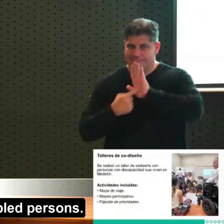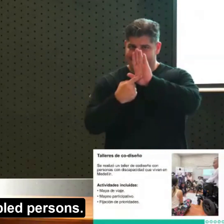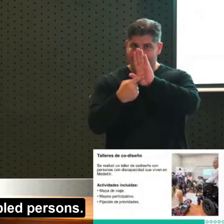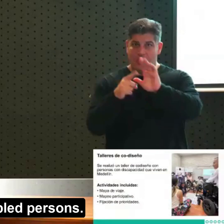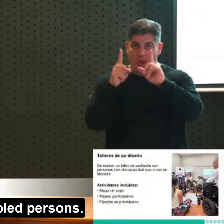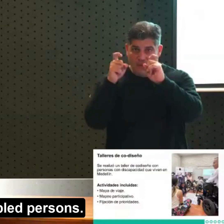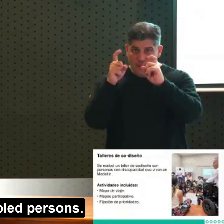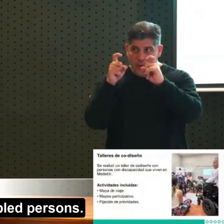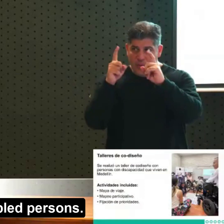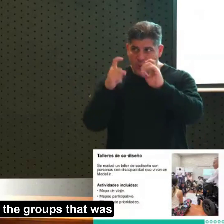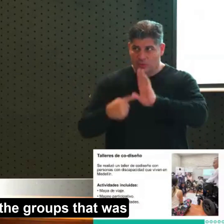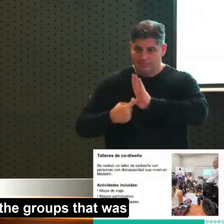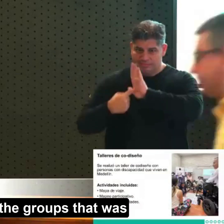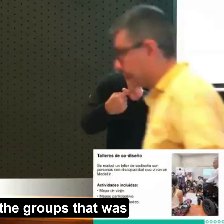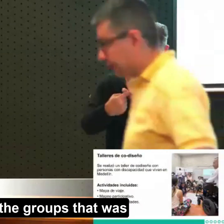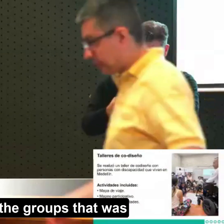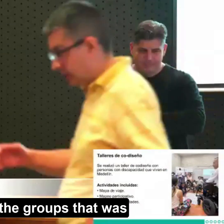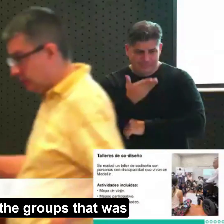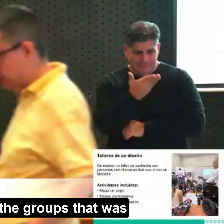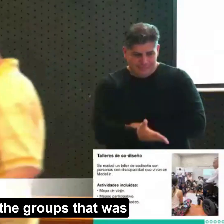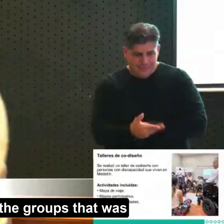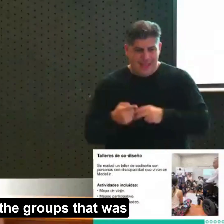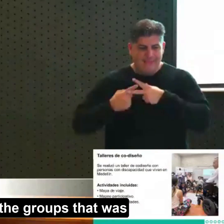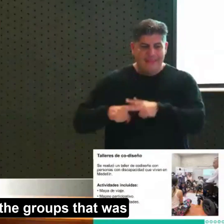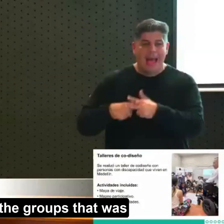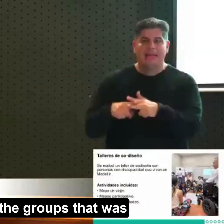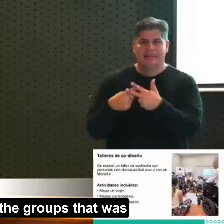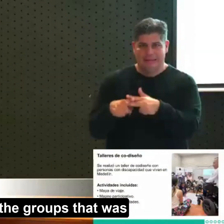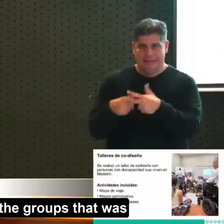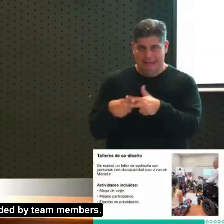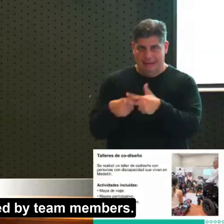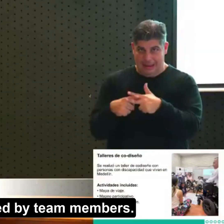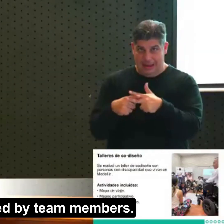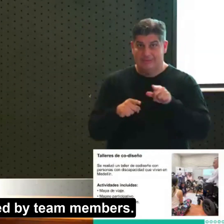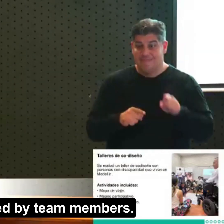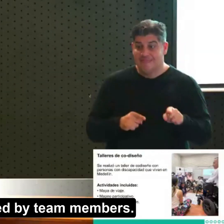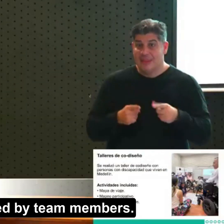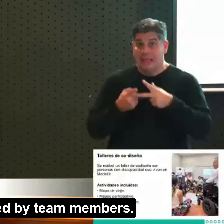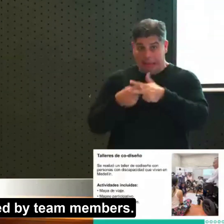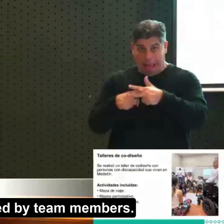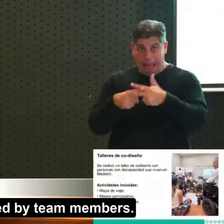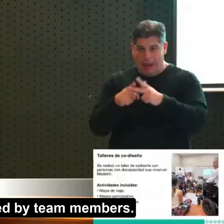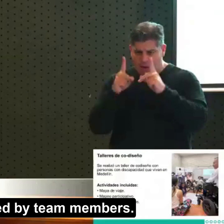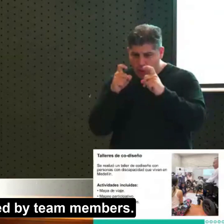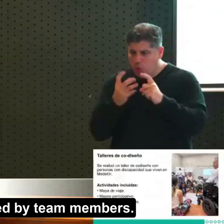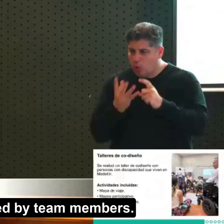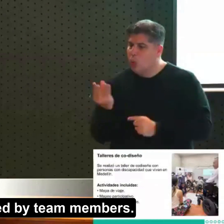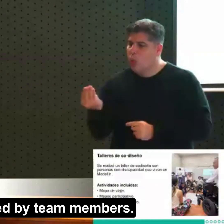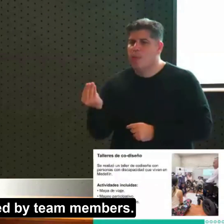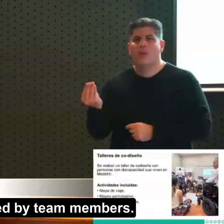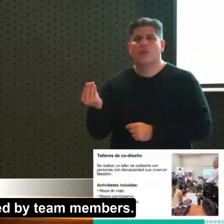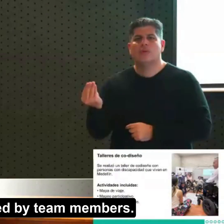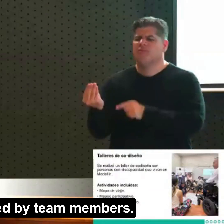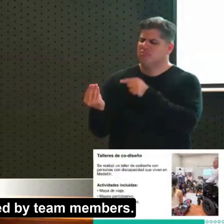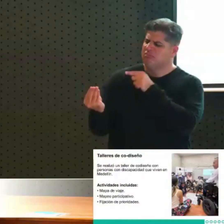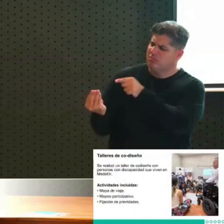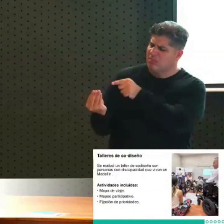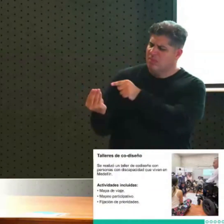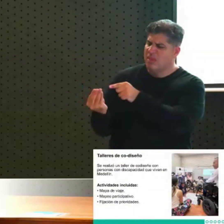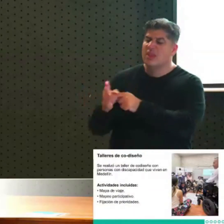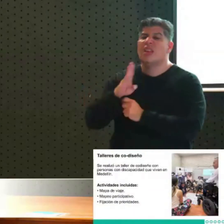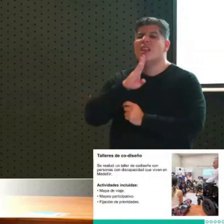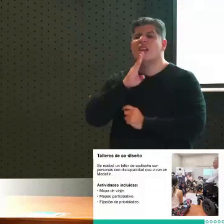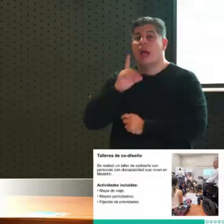several disabled persons in one of the groups that was set up, headed by team